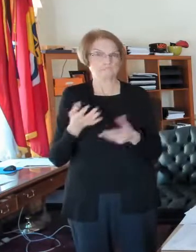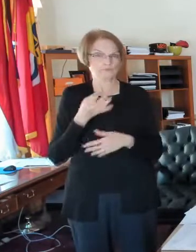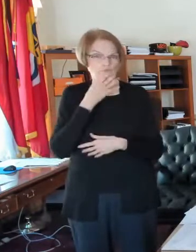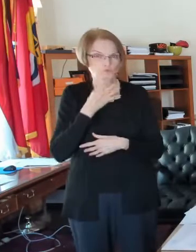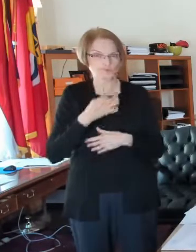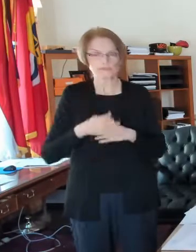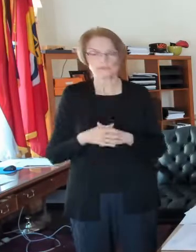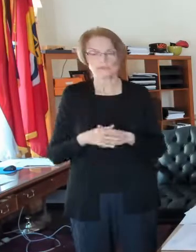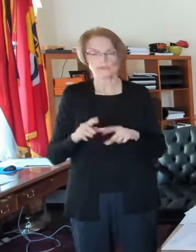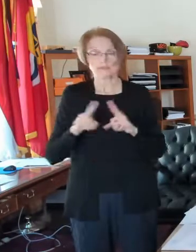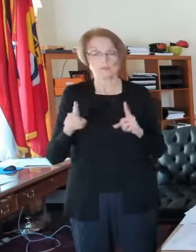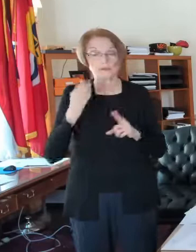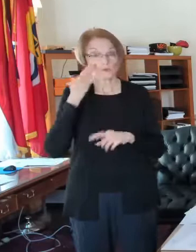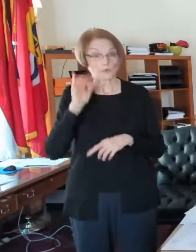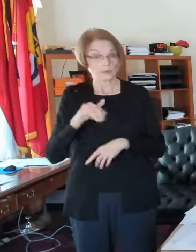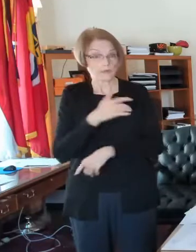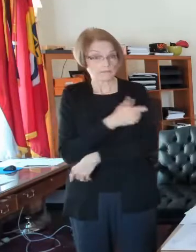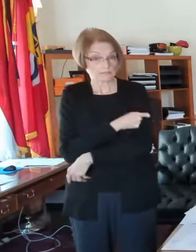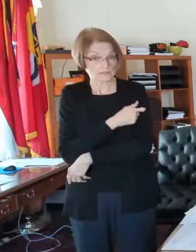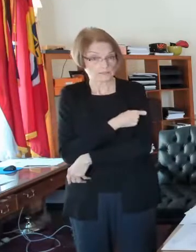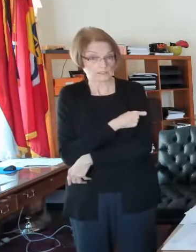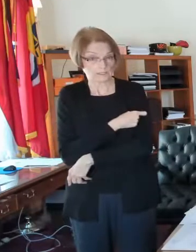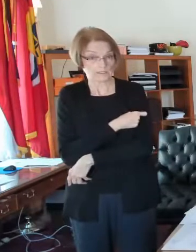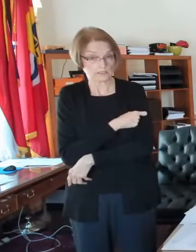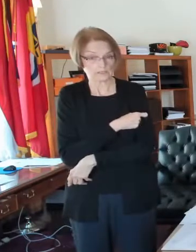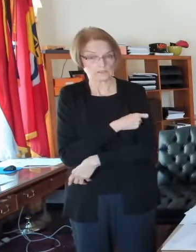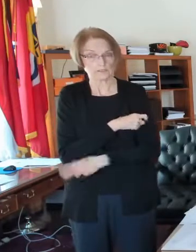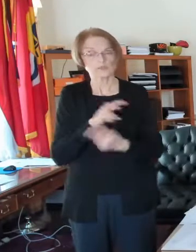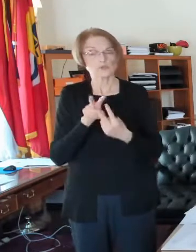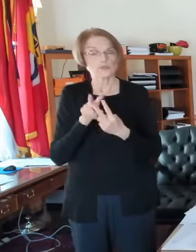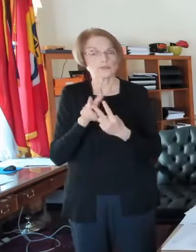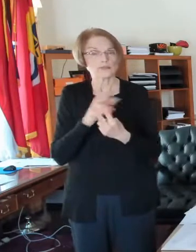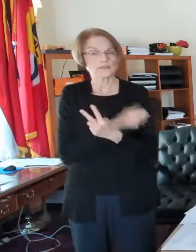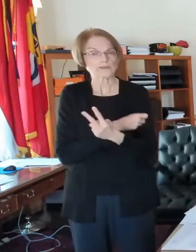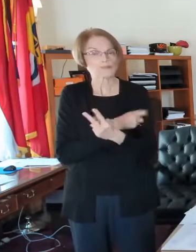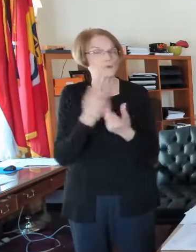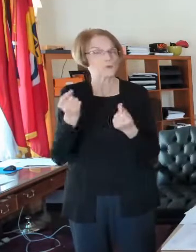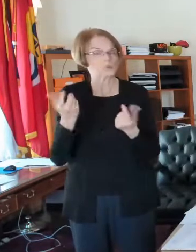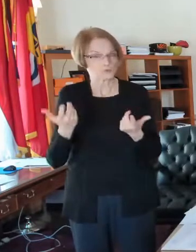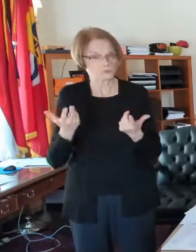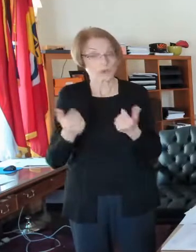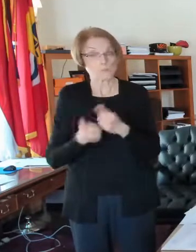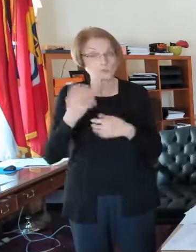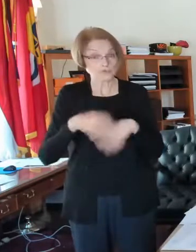the vaccine does a couple of things. The most important thing it does,